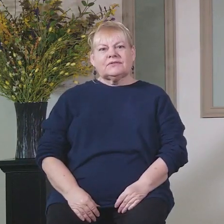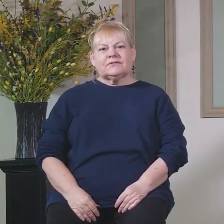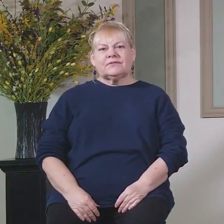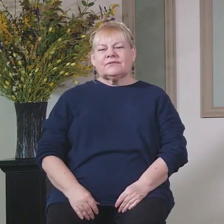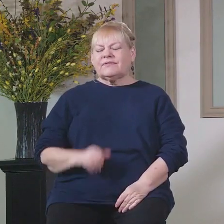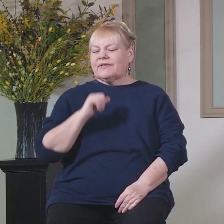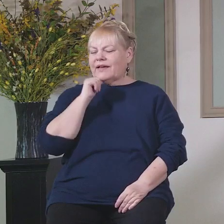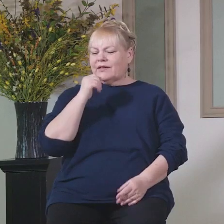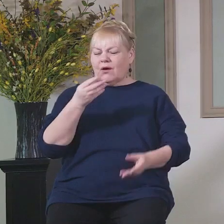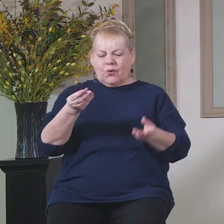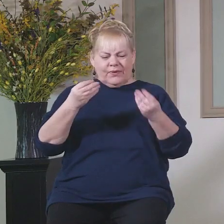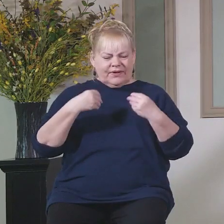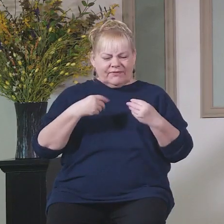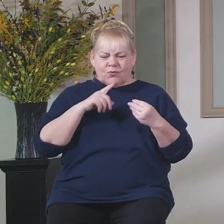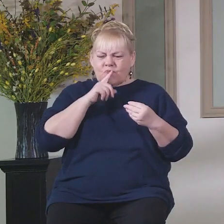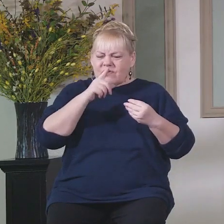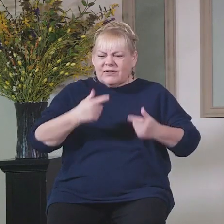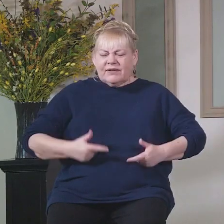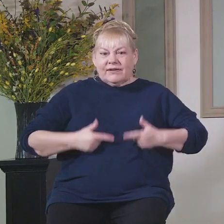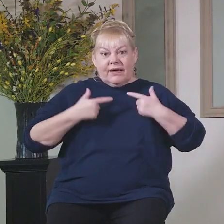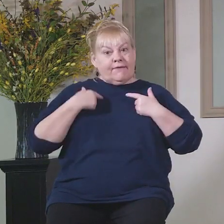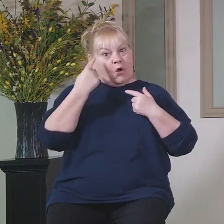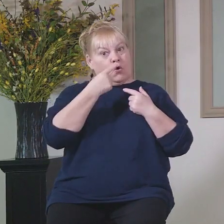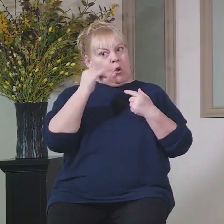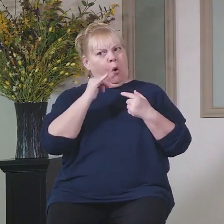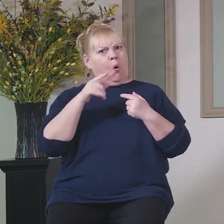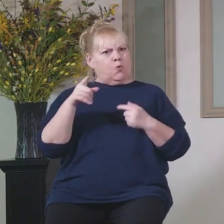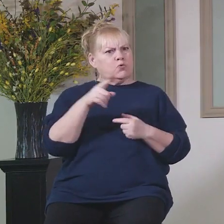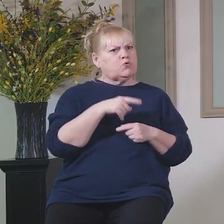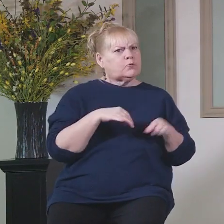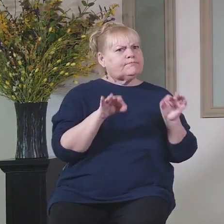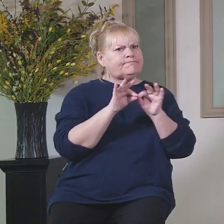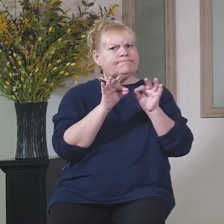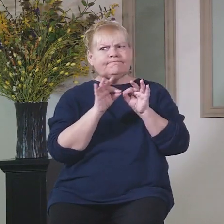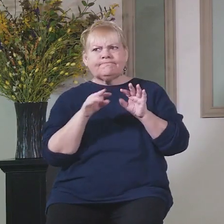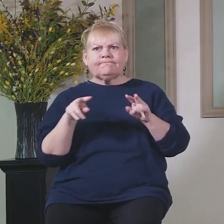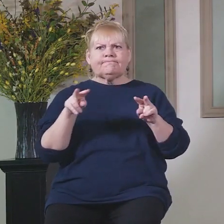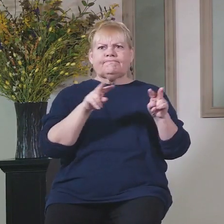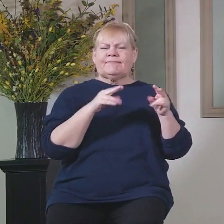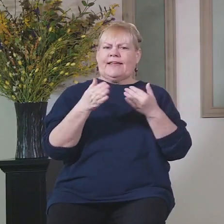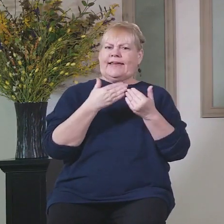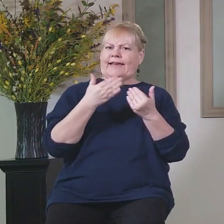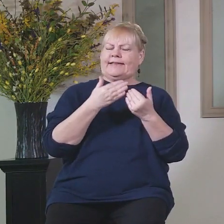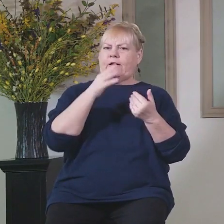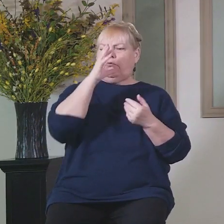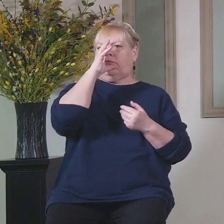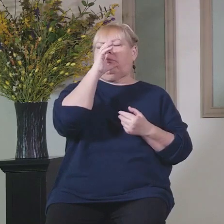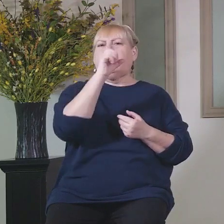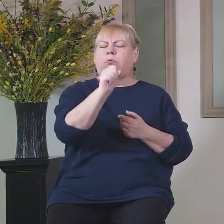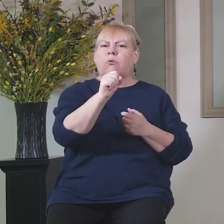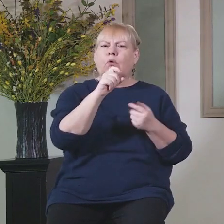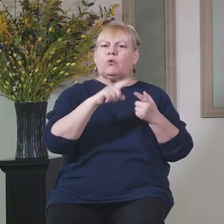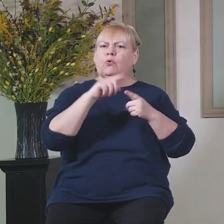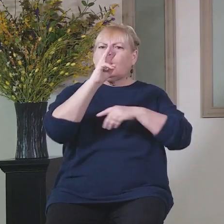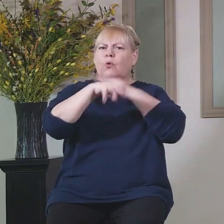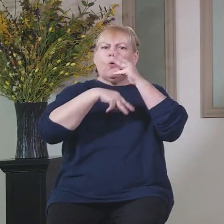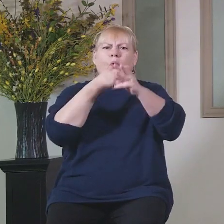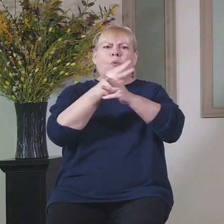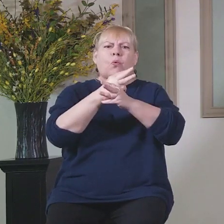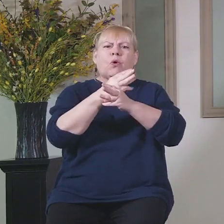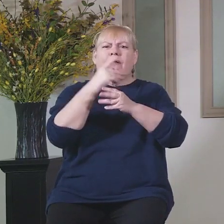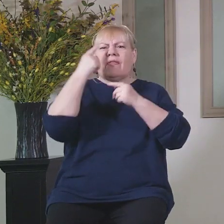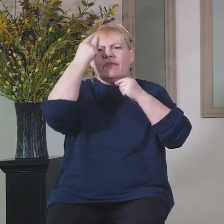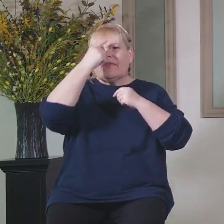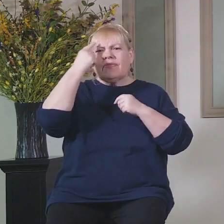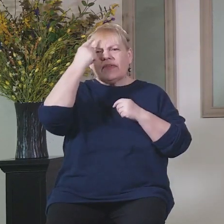They don't give real life. Now, they look like they do. And that's why it's so easy to get drawn into the worldly way of